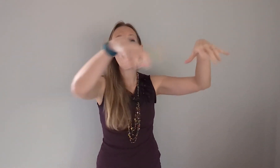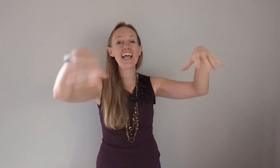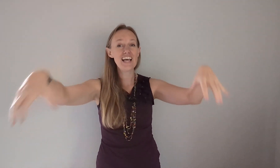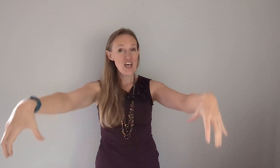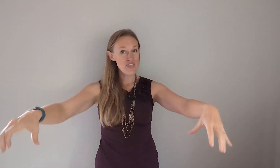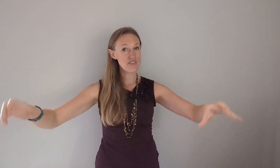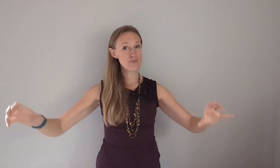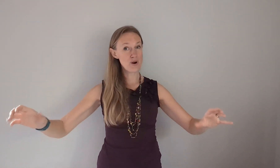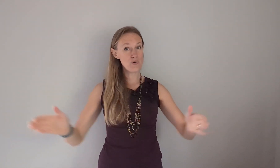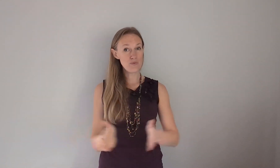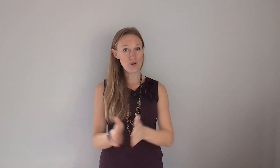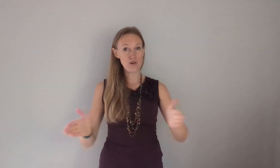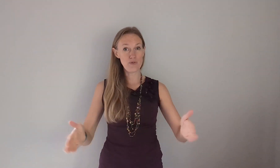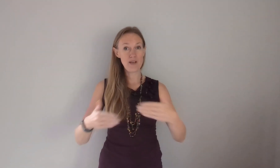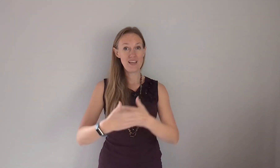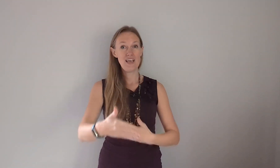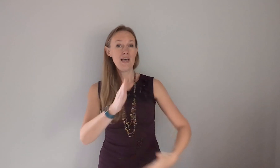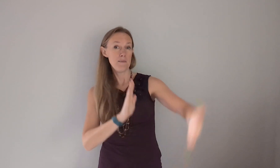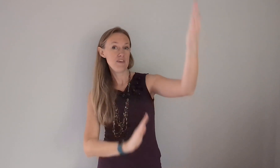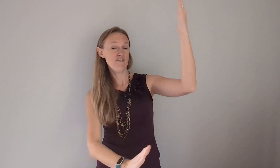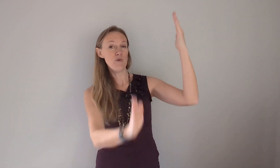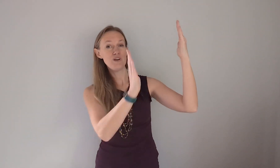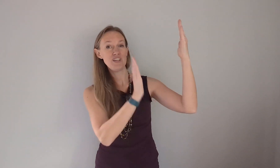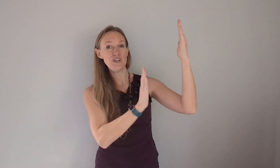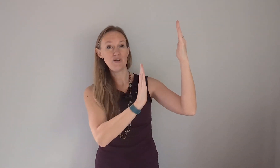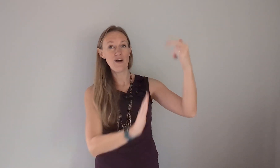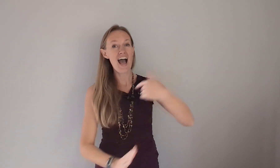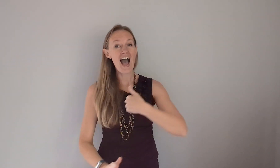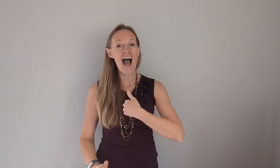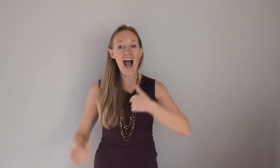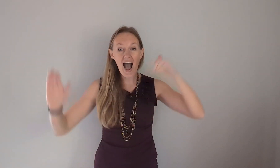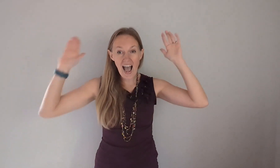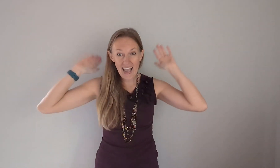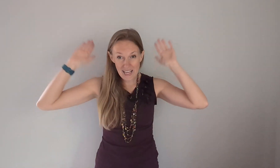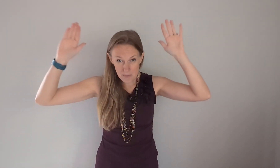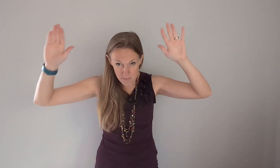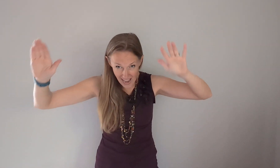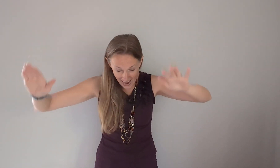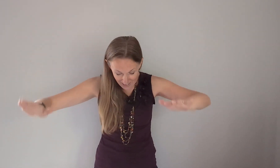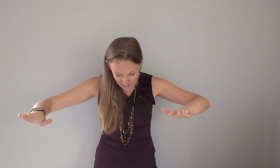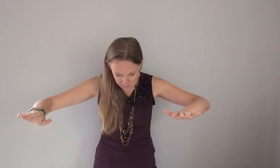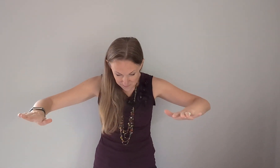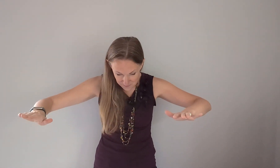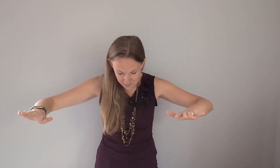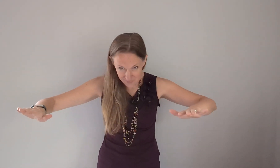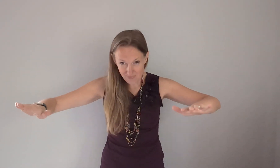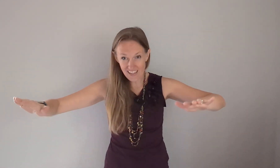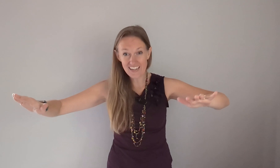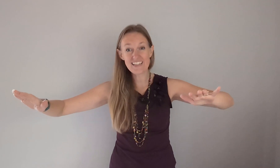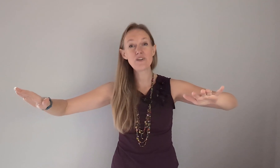inside the throne room. Before you, I bow. Okay, and then it